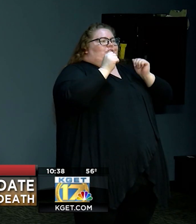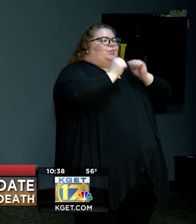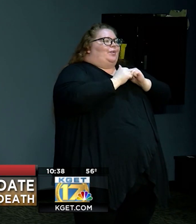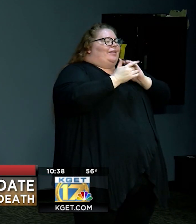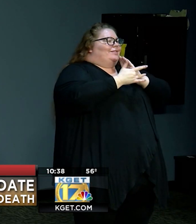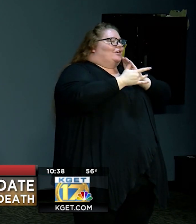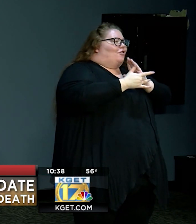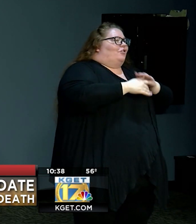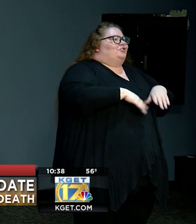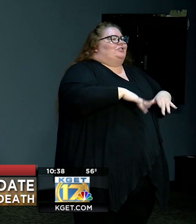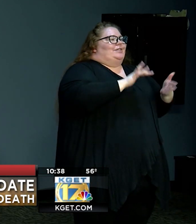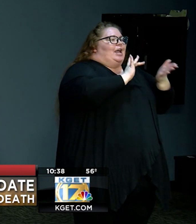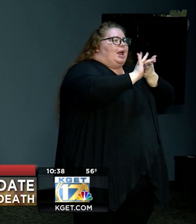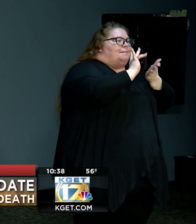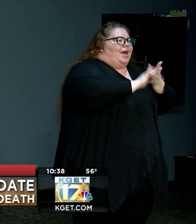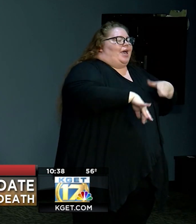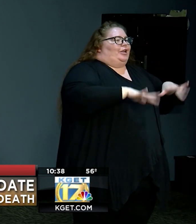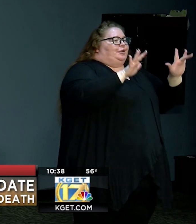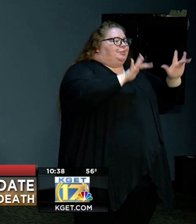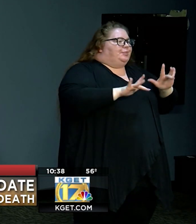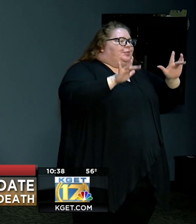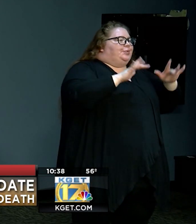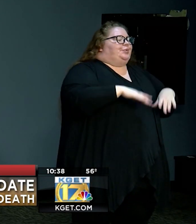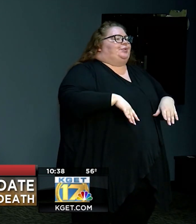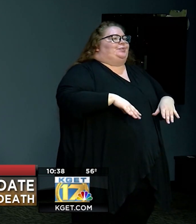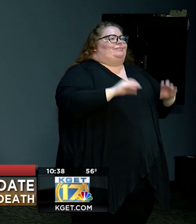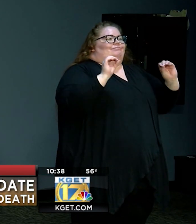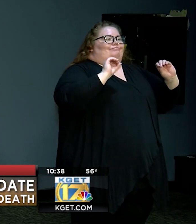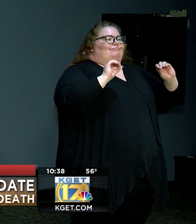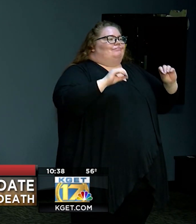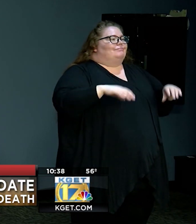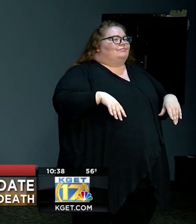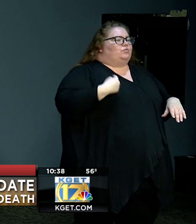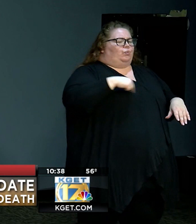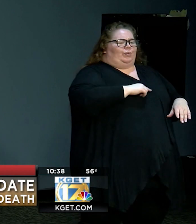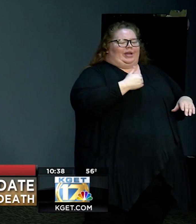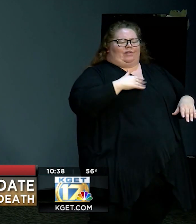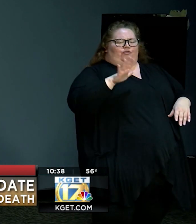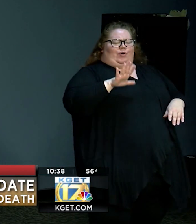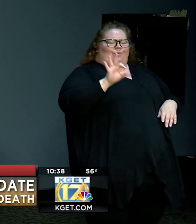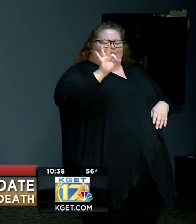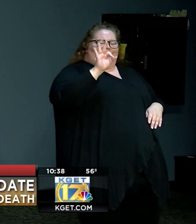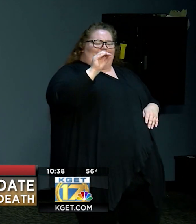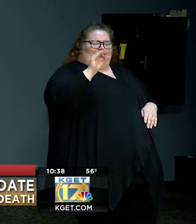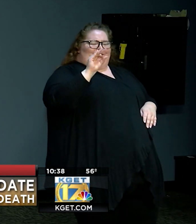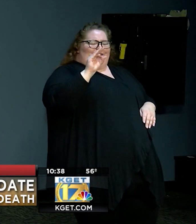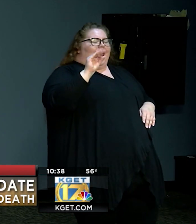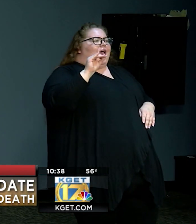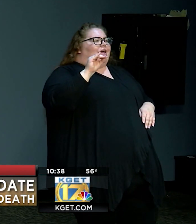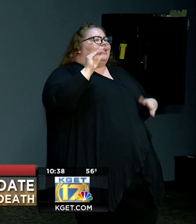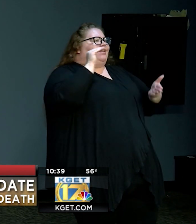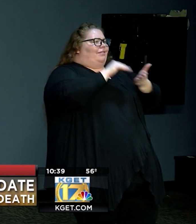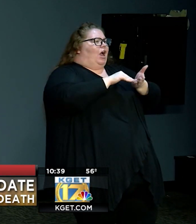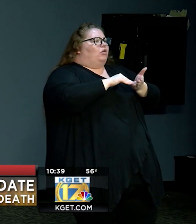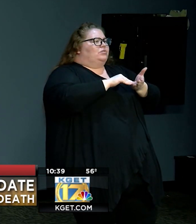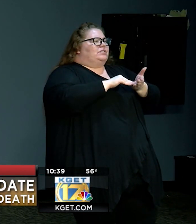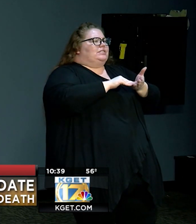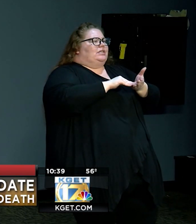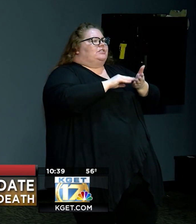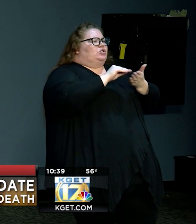or connectivity. We serve about 190,000 TK through 12. Imagine